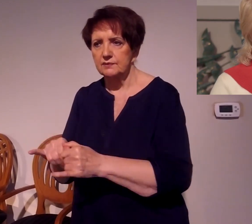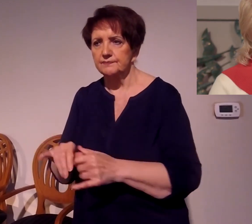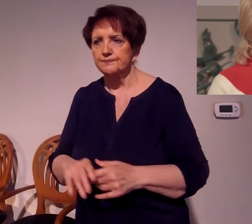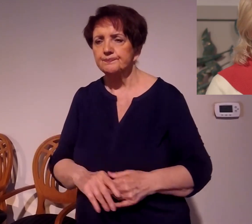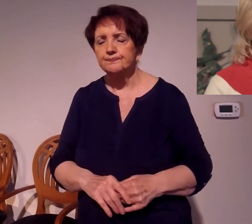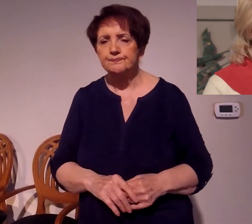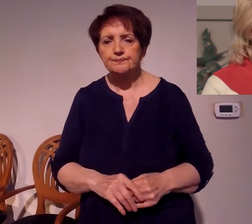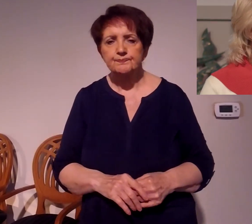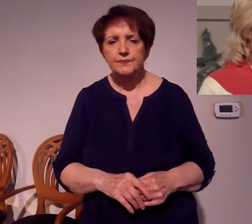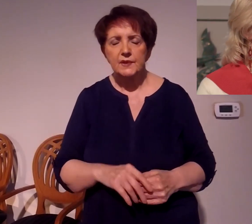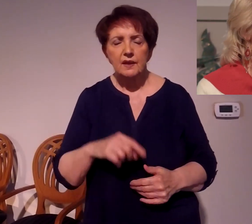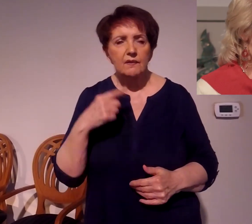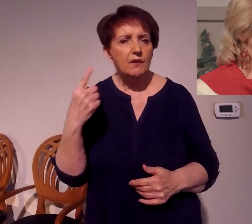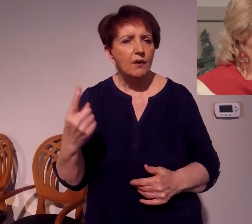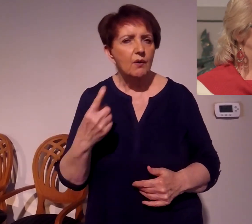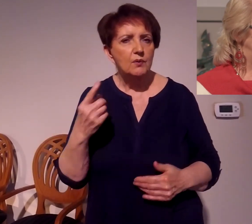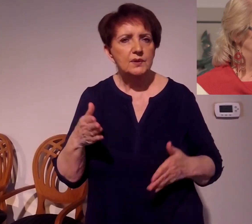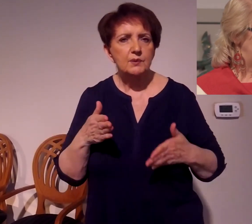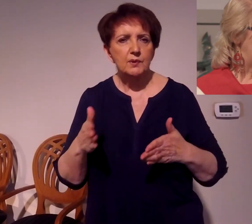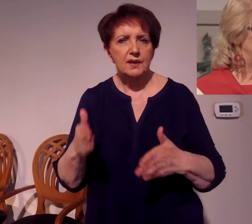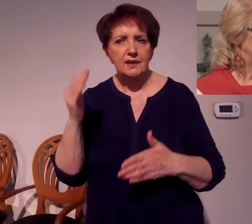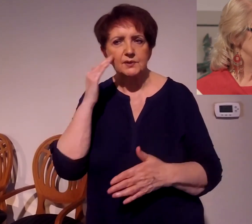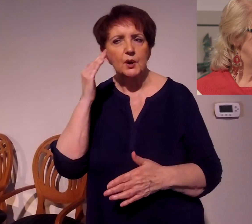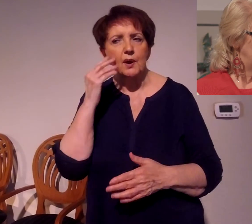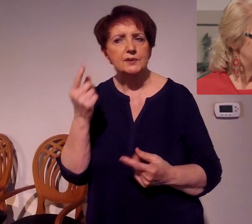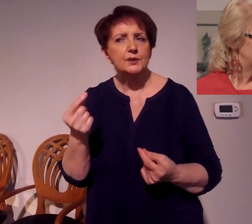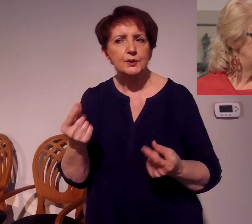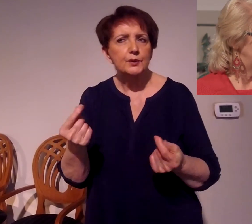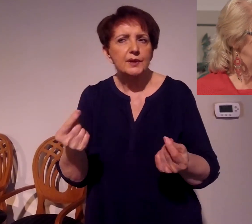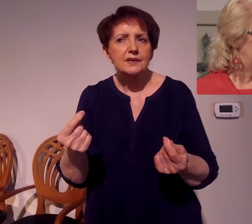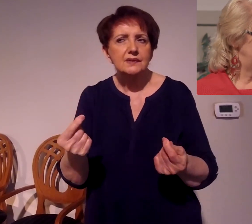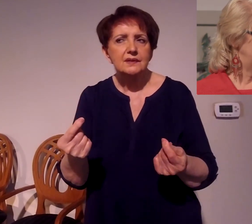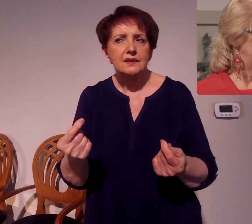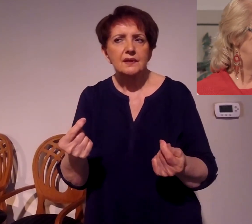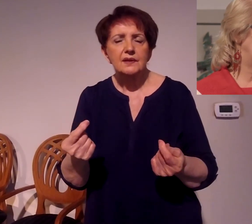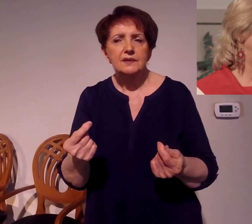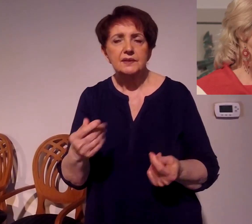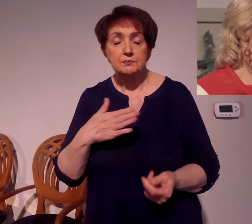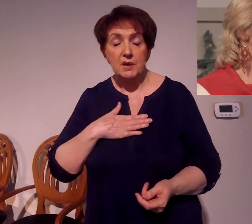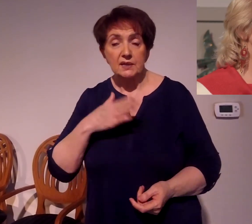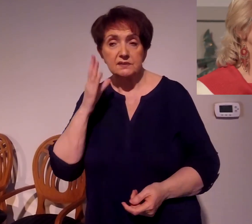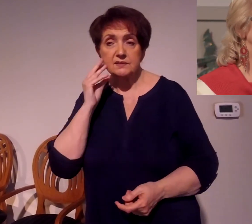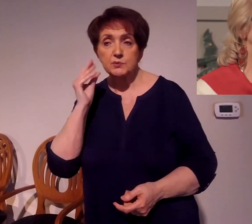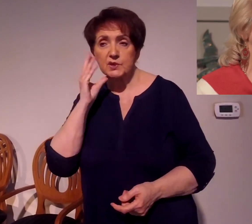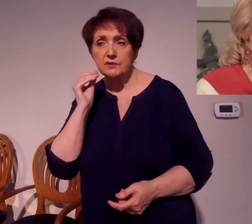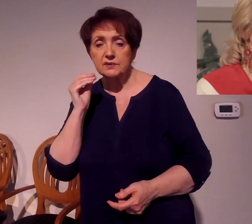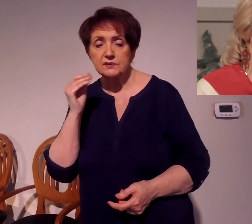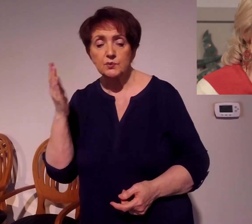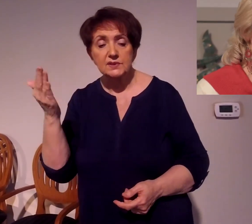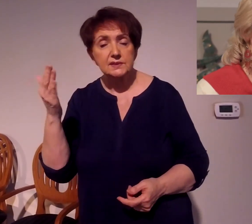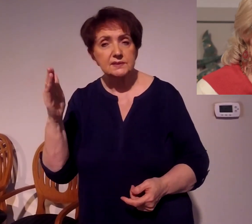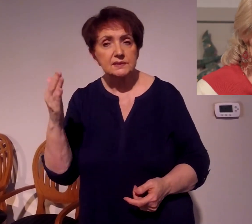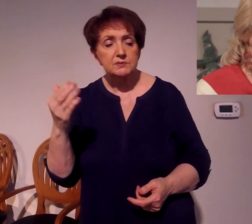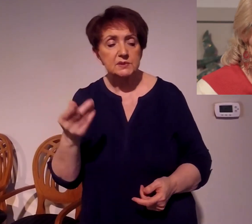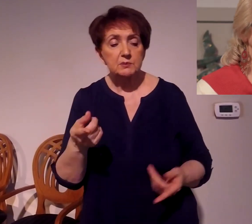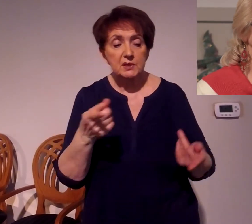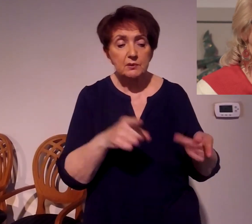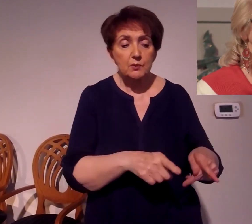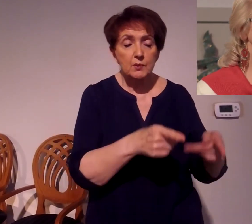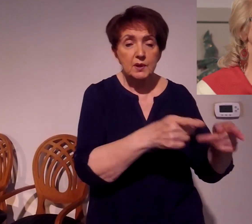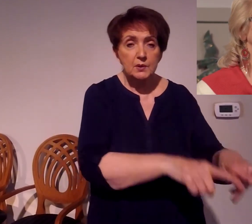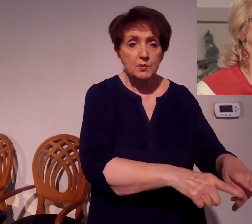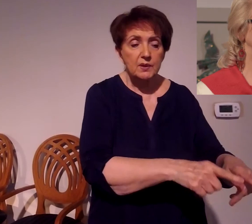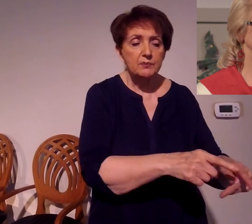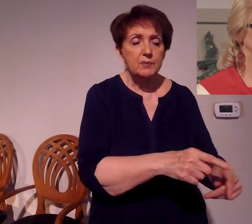And the only way that I know how to get there, that I have experienced in my own life, and what seems to be corroborated